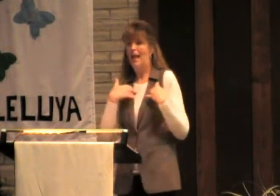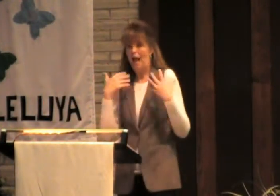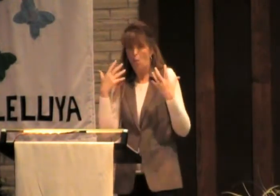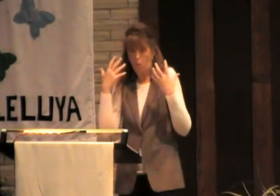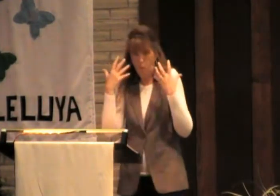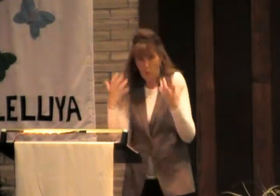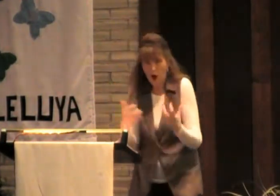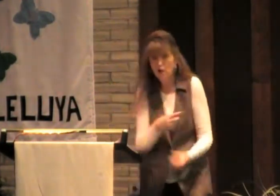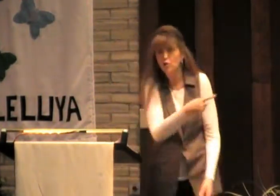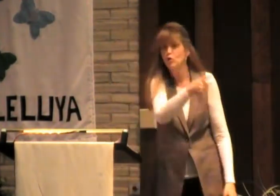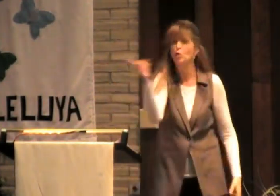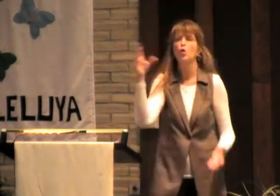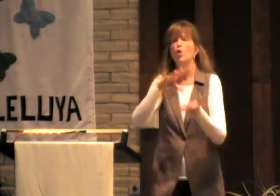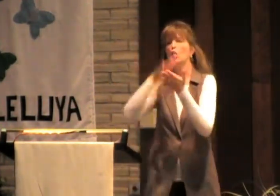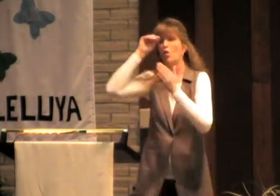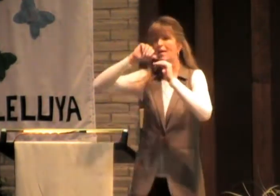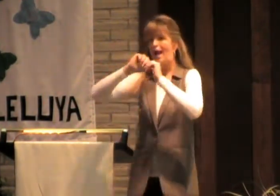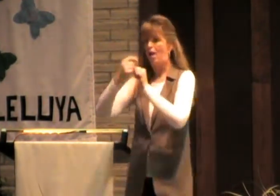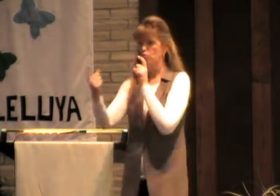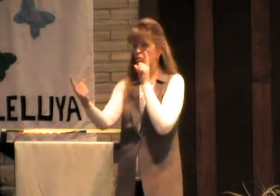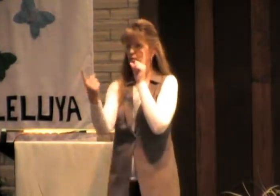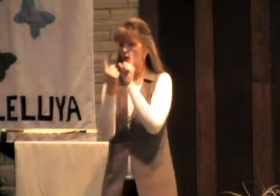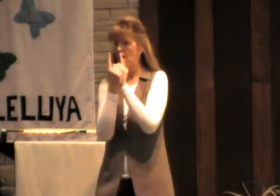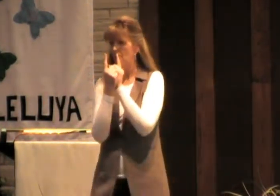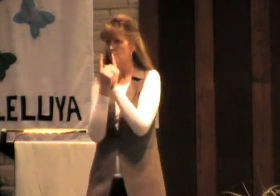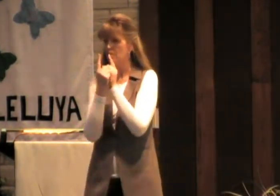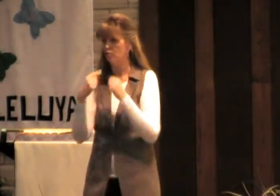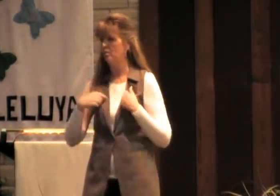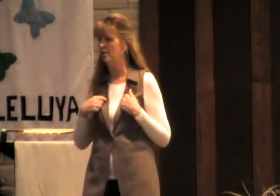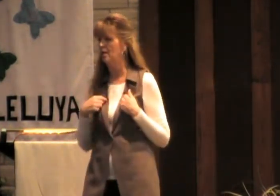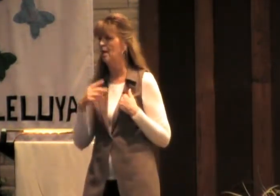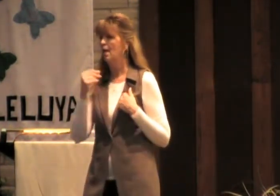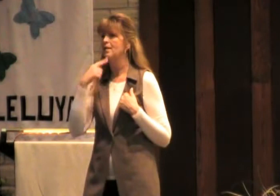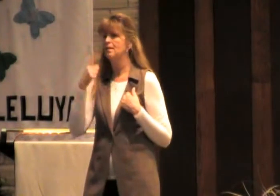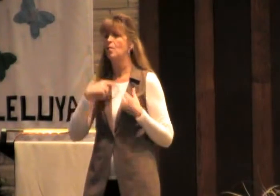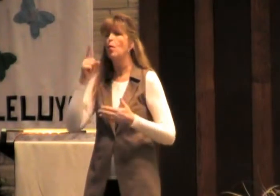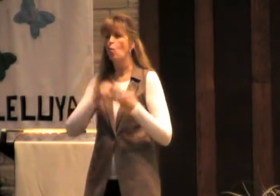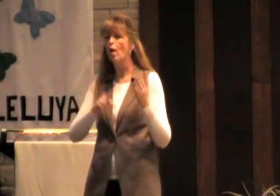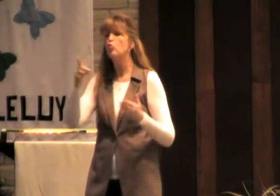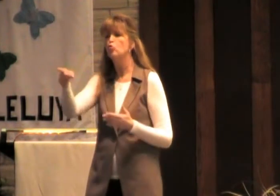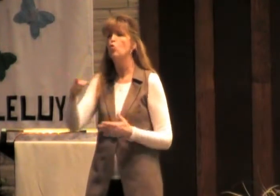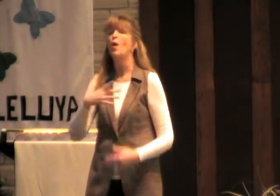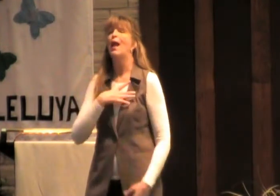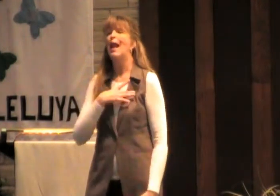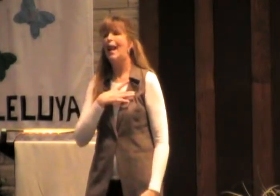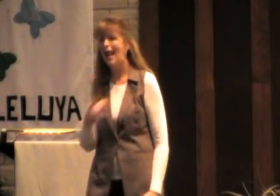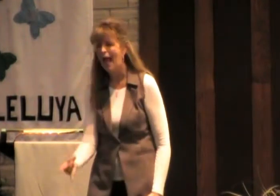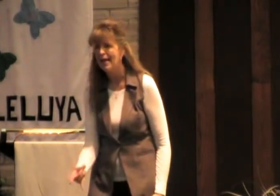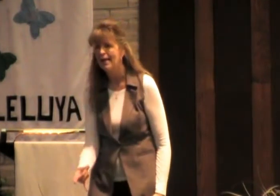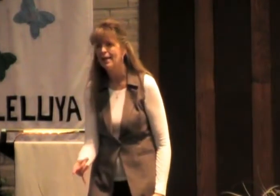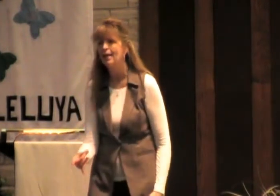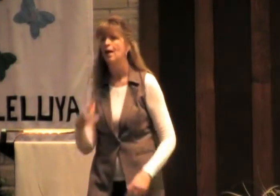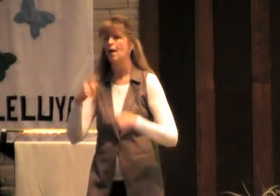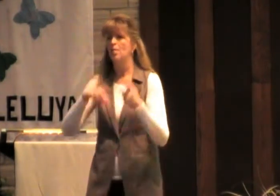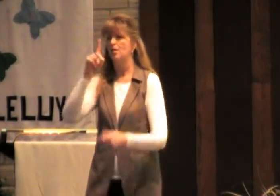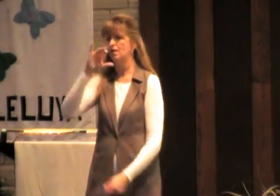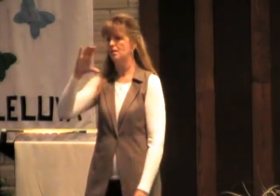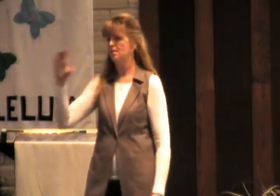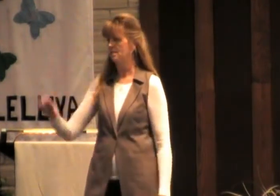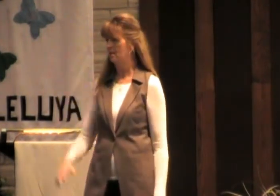grow so much that I want you to learn how to come to me and tell me what you